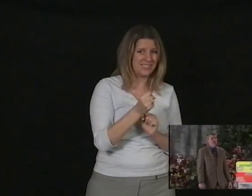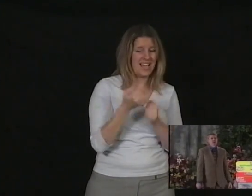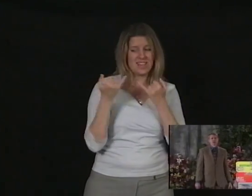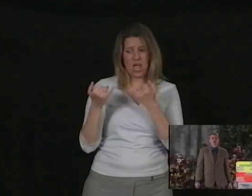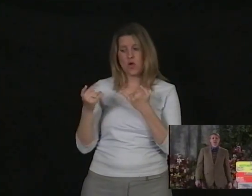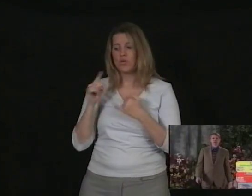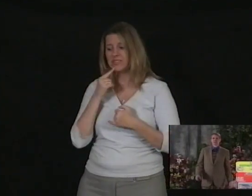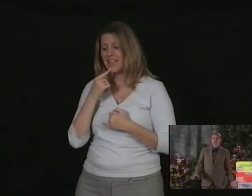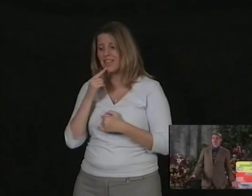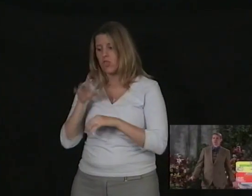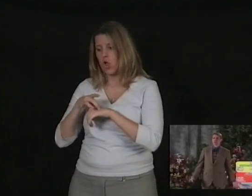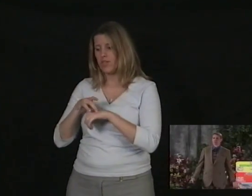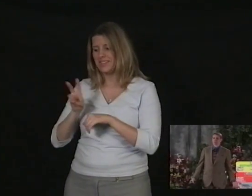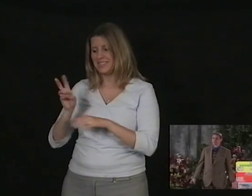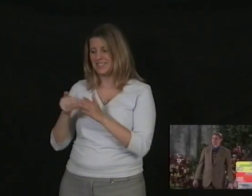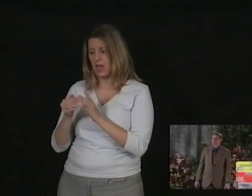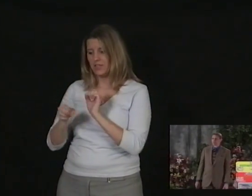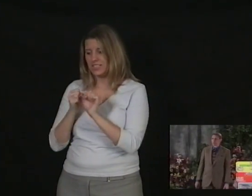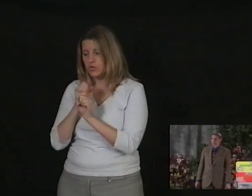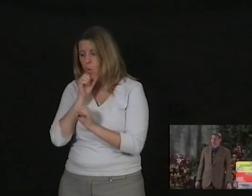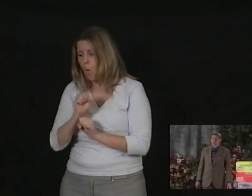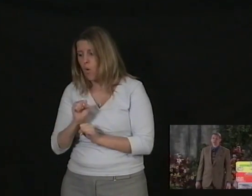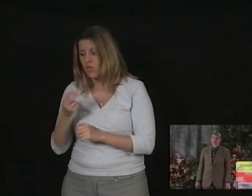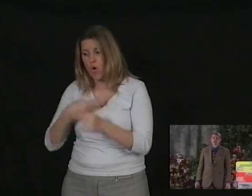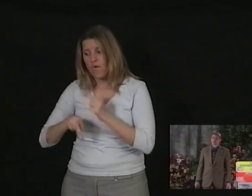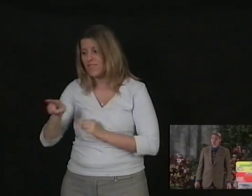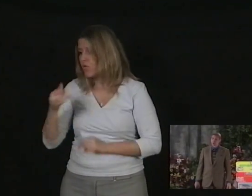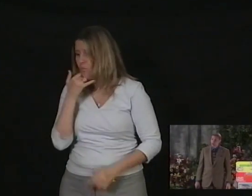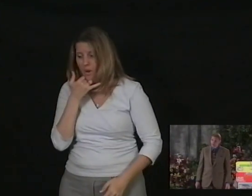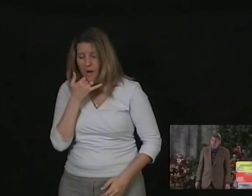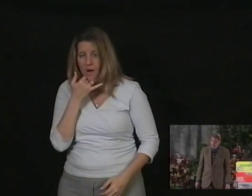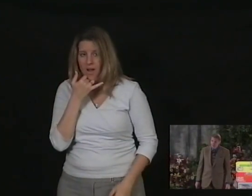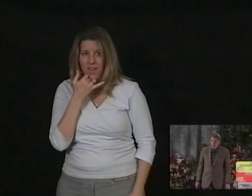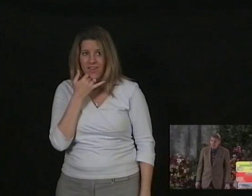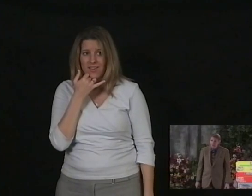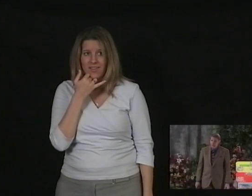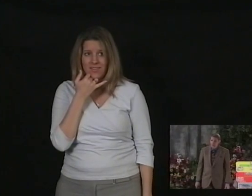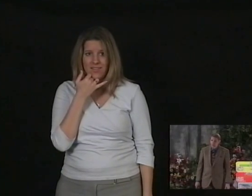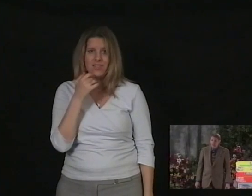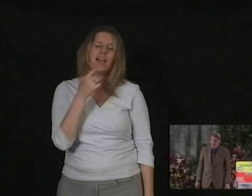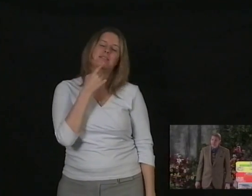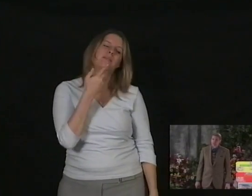here you are claiming the earth is 6,000 years old. Hovind, you're wrong.